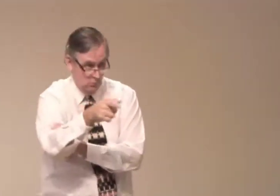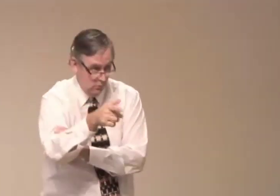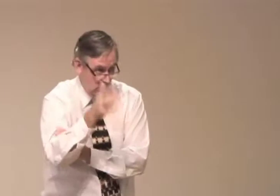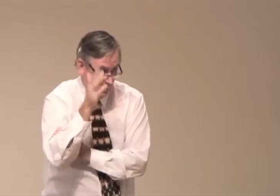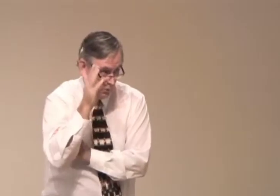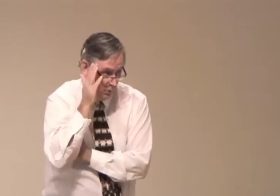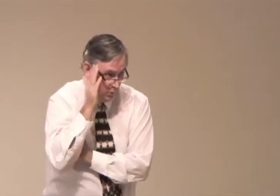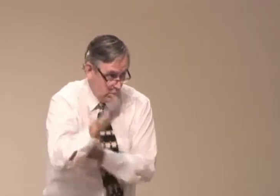morning